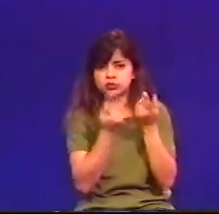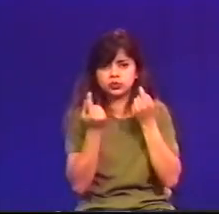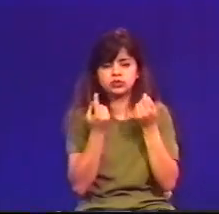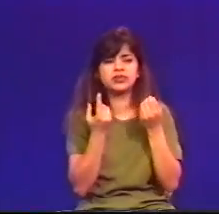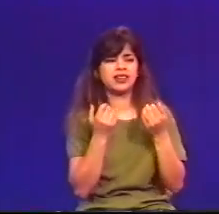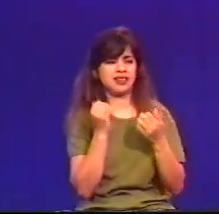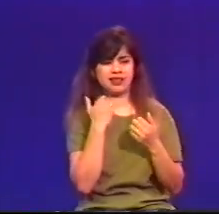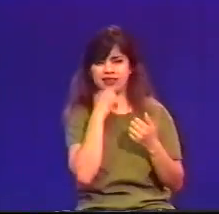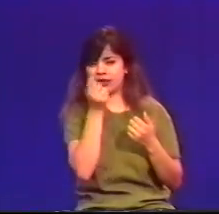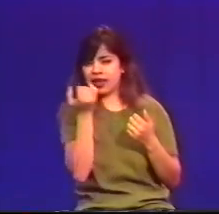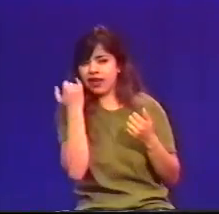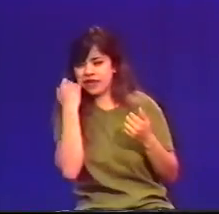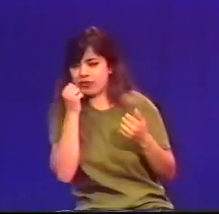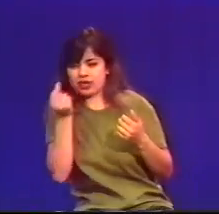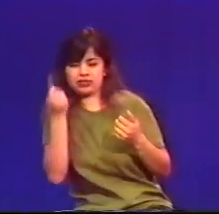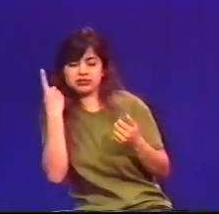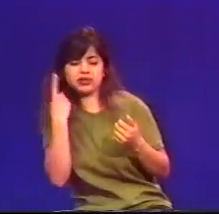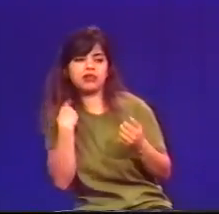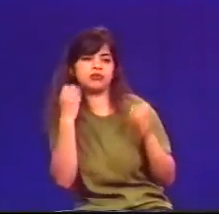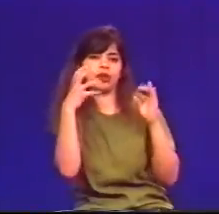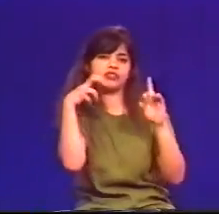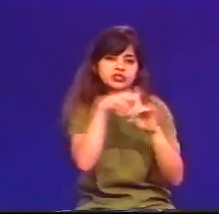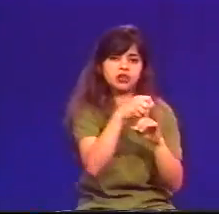friends to write things down for us,